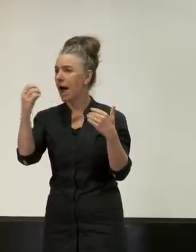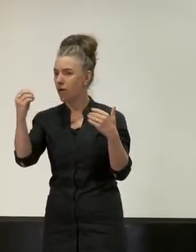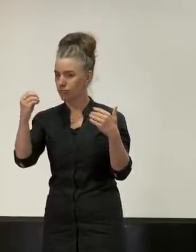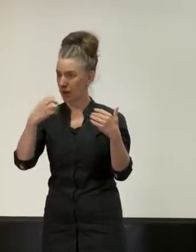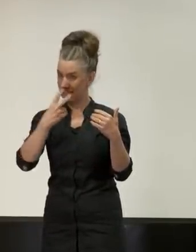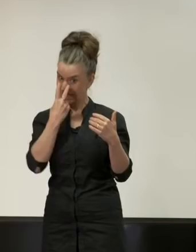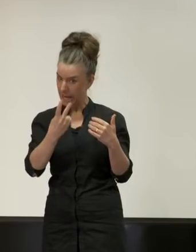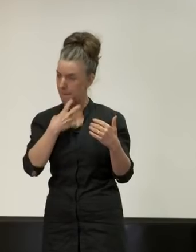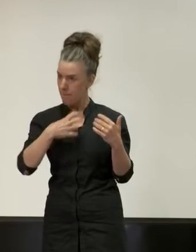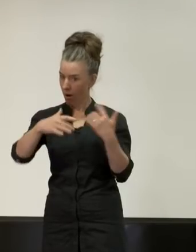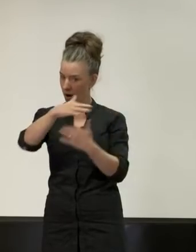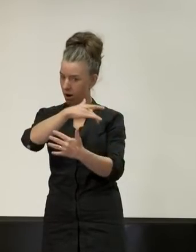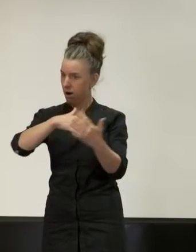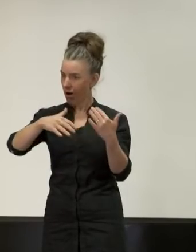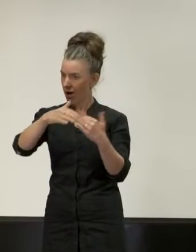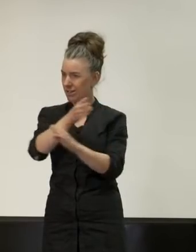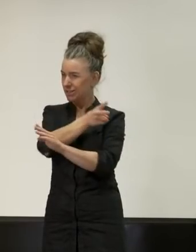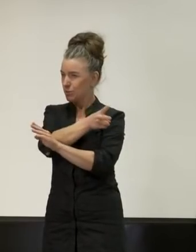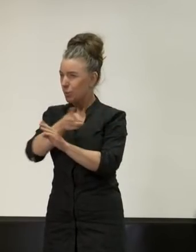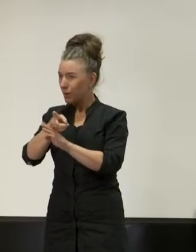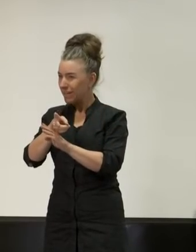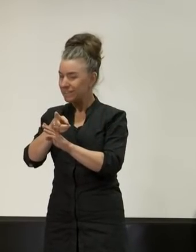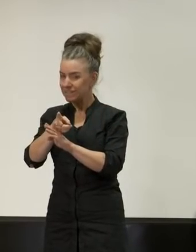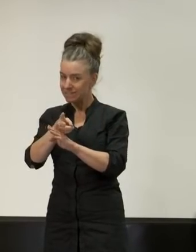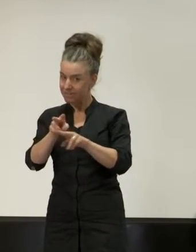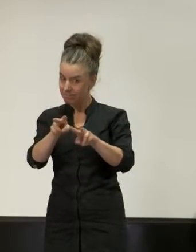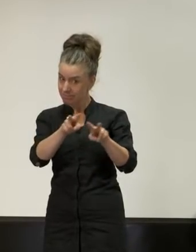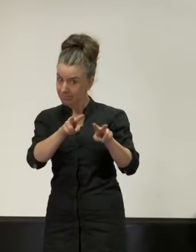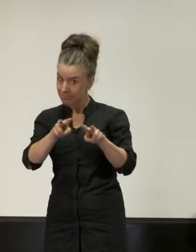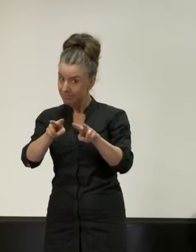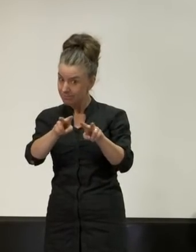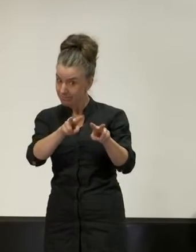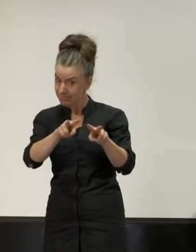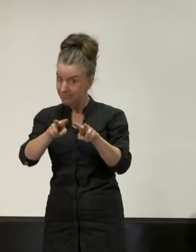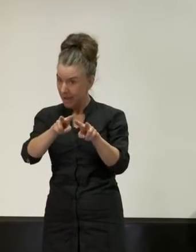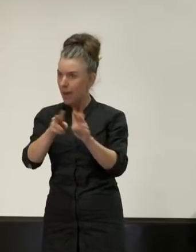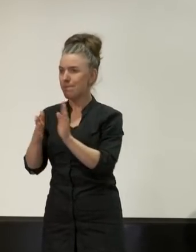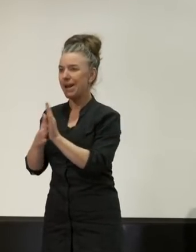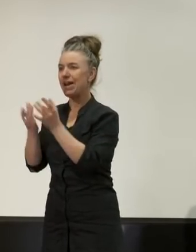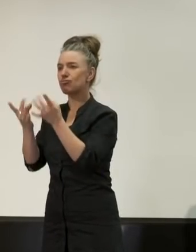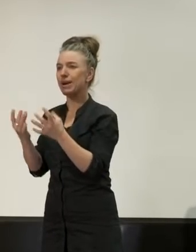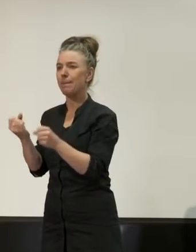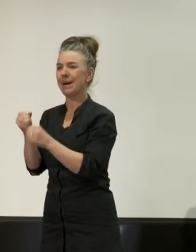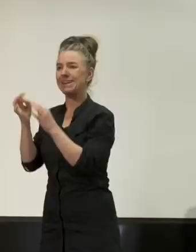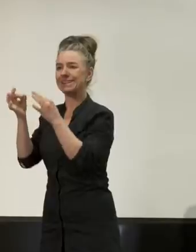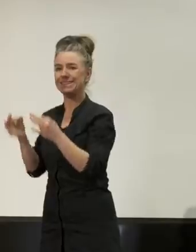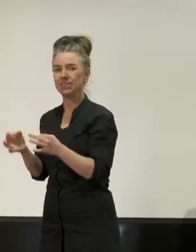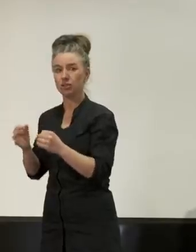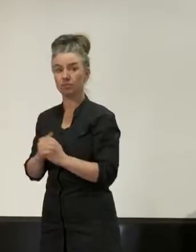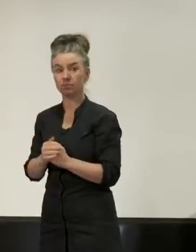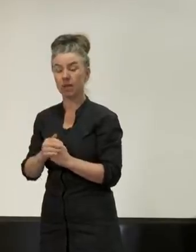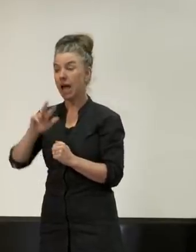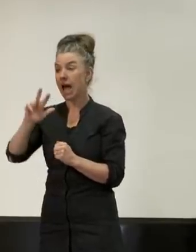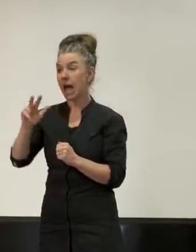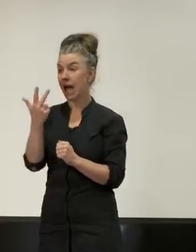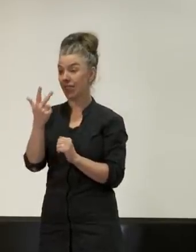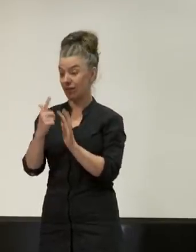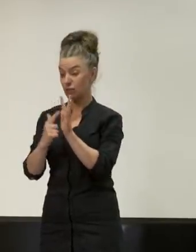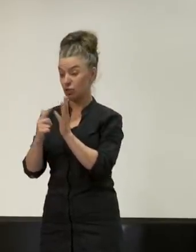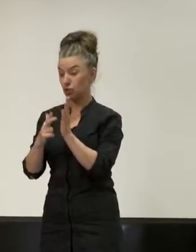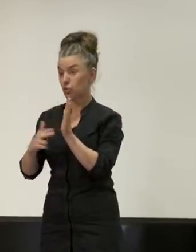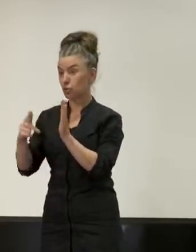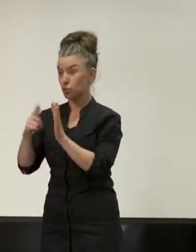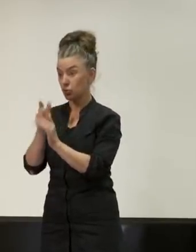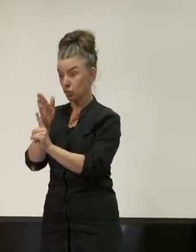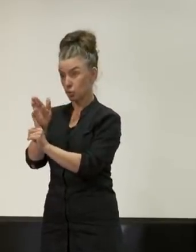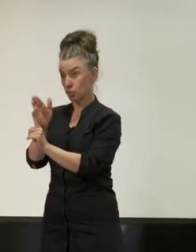with one another. Keep in mind that in terms of the timeframes, that even on the 8th of June, we will have only spent 2 weeks with gatherings